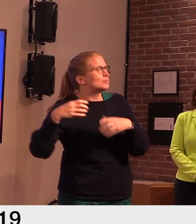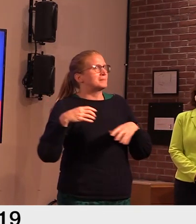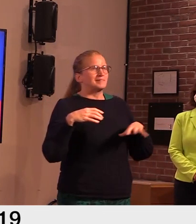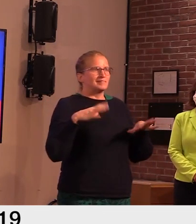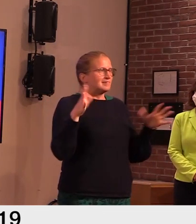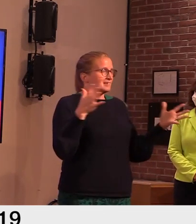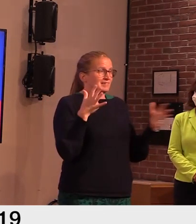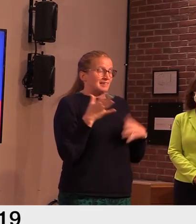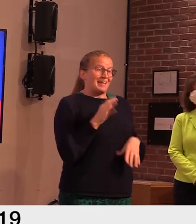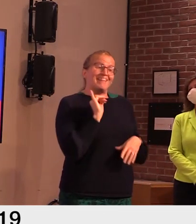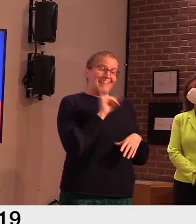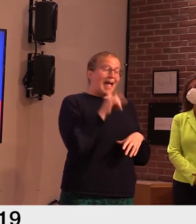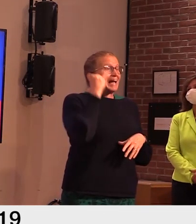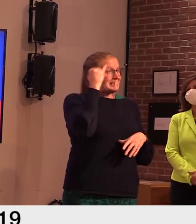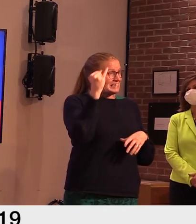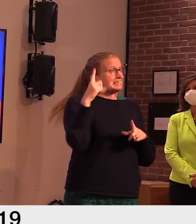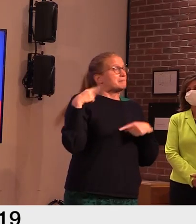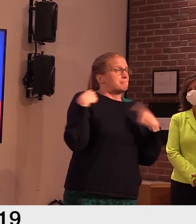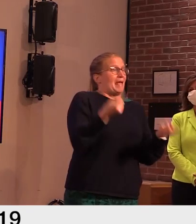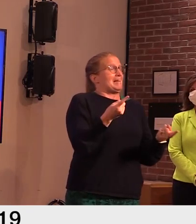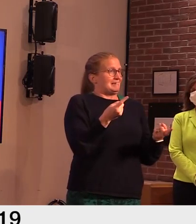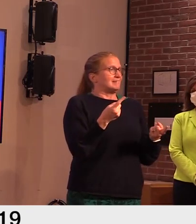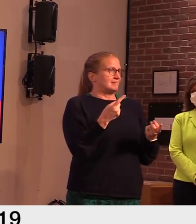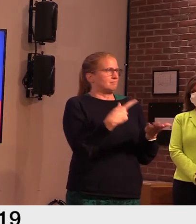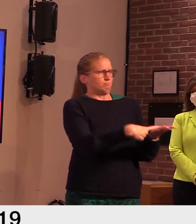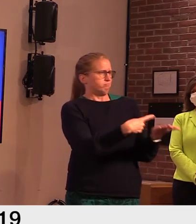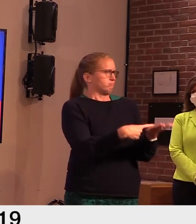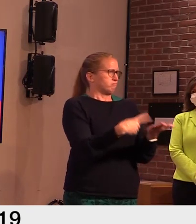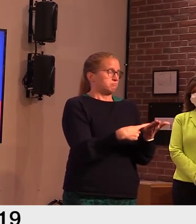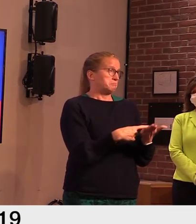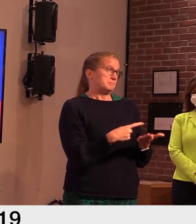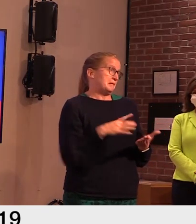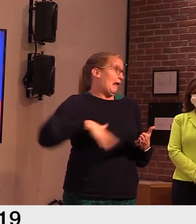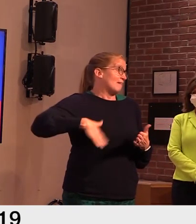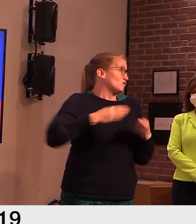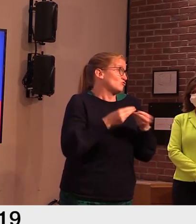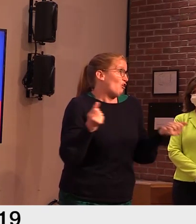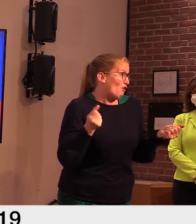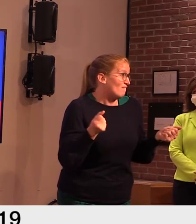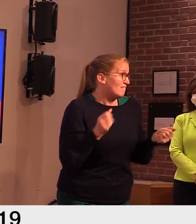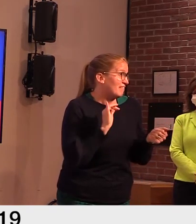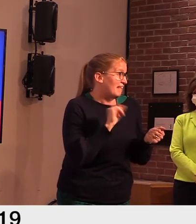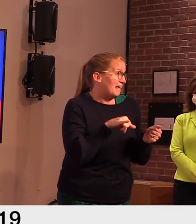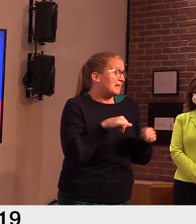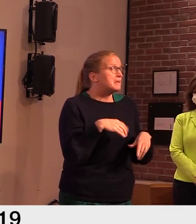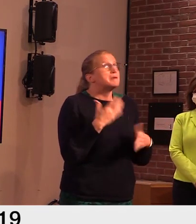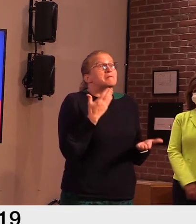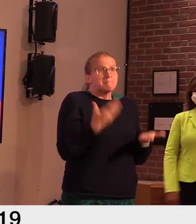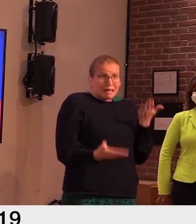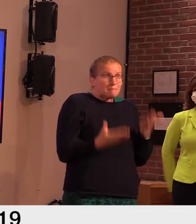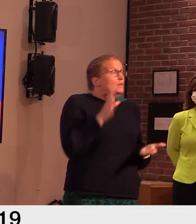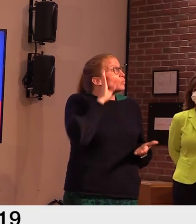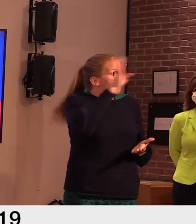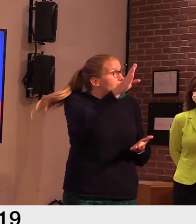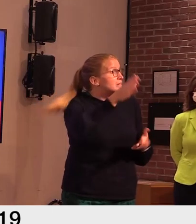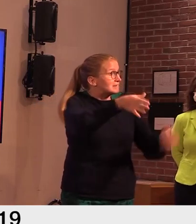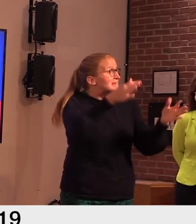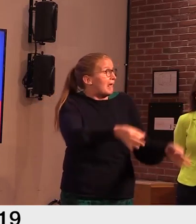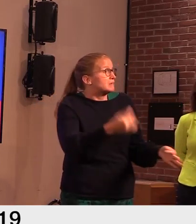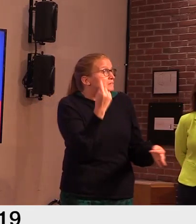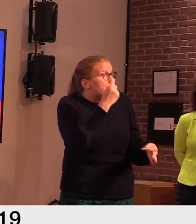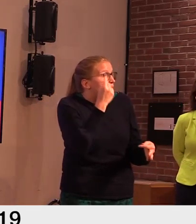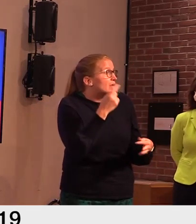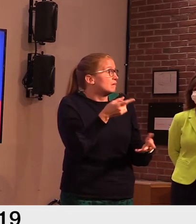I guess that would be a question that people in positions of the kind that you occupy would have to figure out, right? Right. Well, with